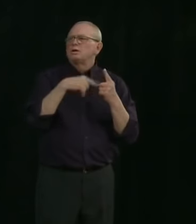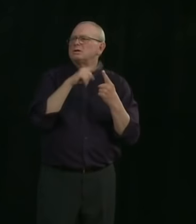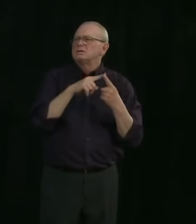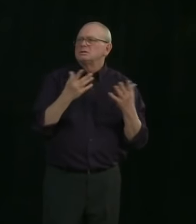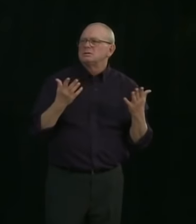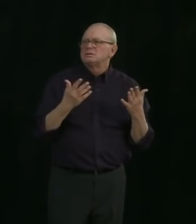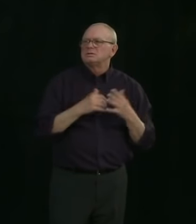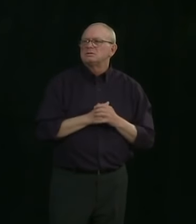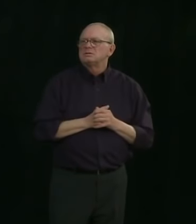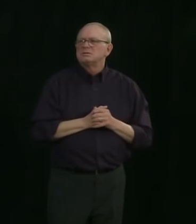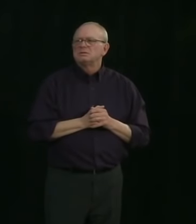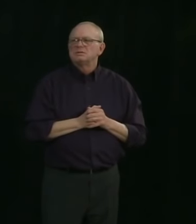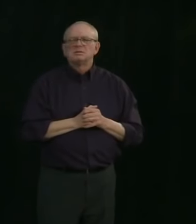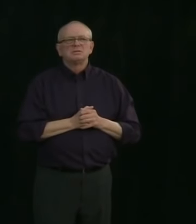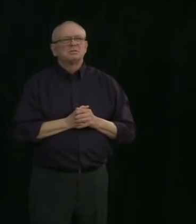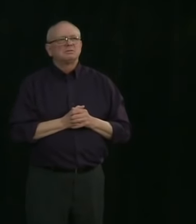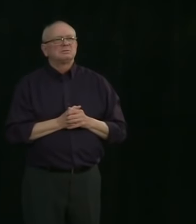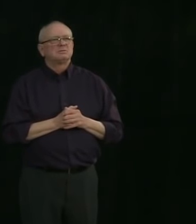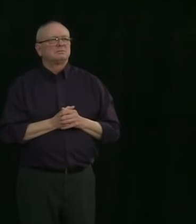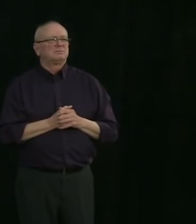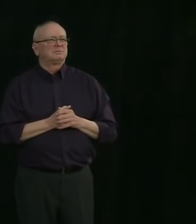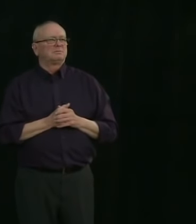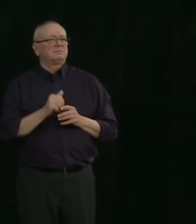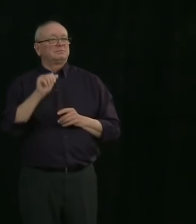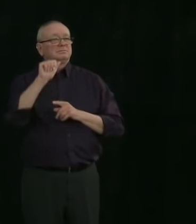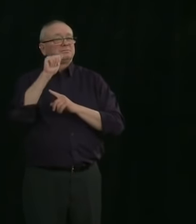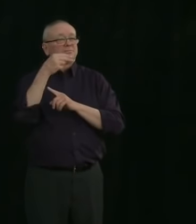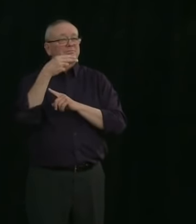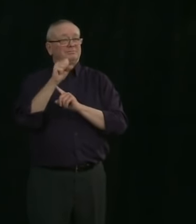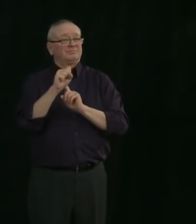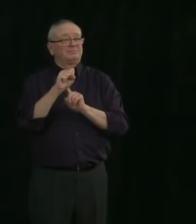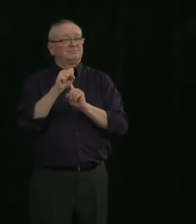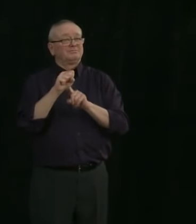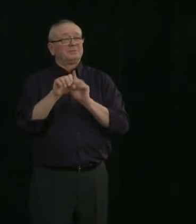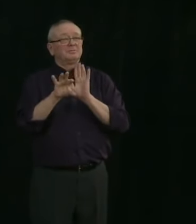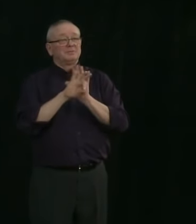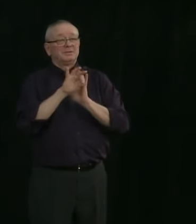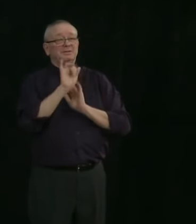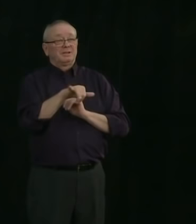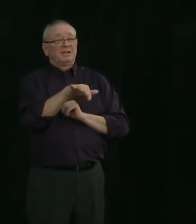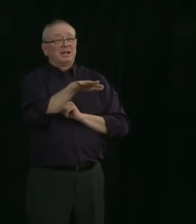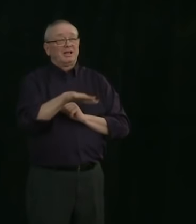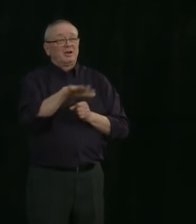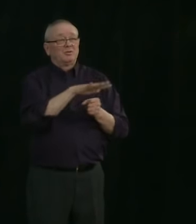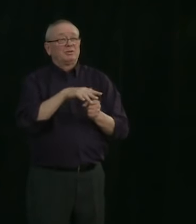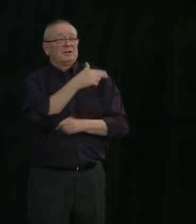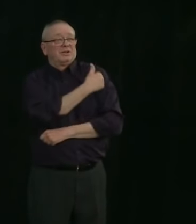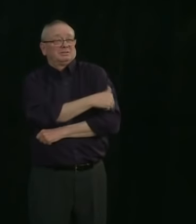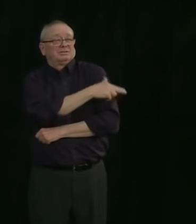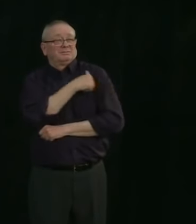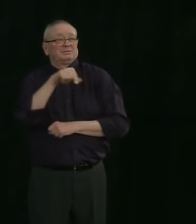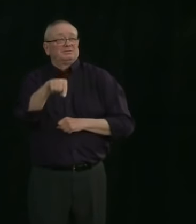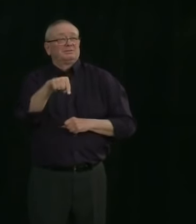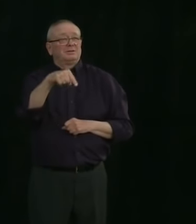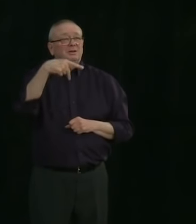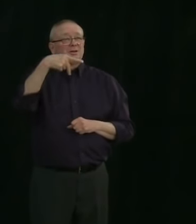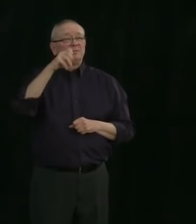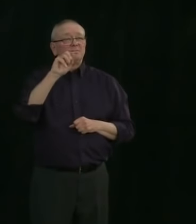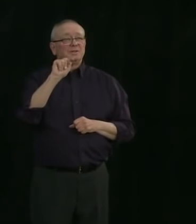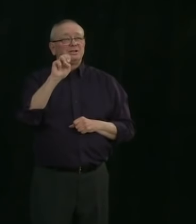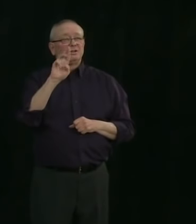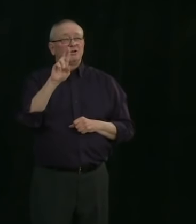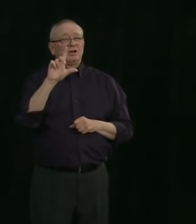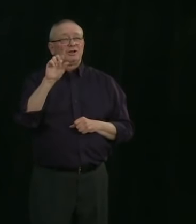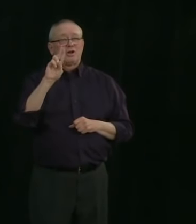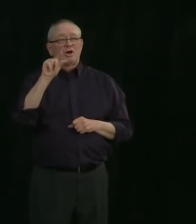Center. Why AHS chose the Peter Lougheed Center is one of the 2 hospitals where we're having COVID patients being taken, that in